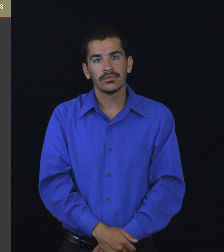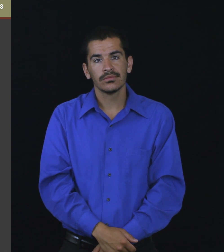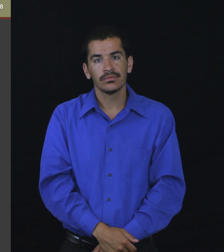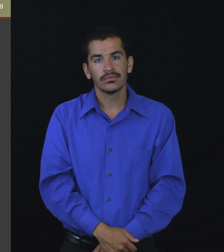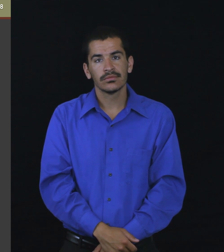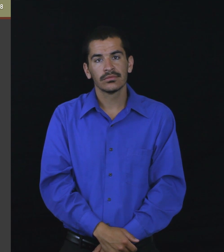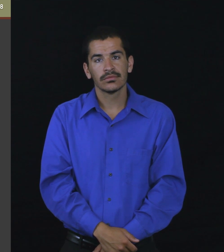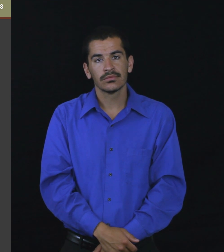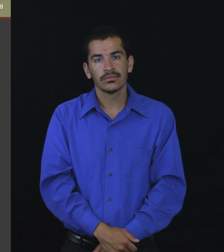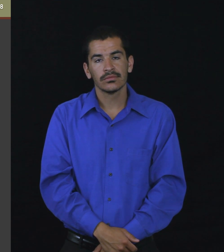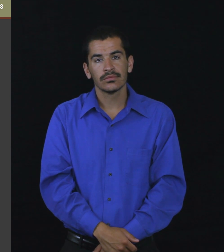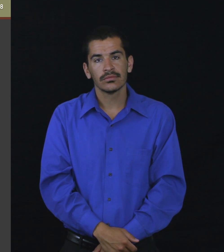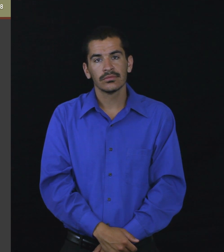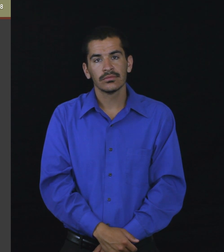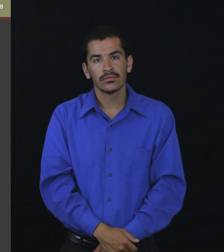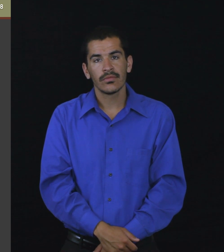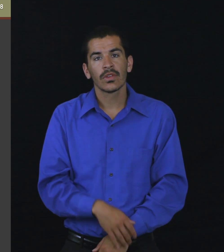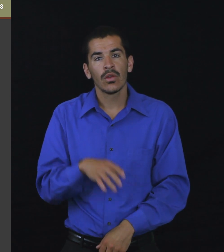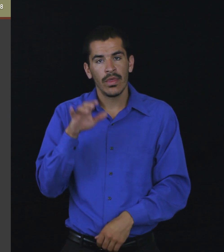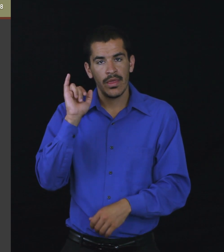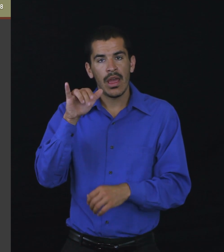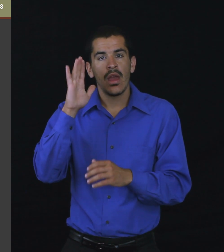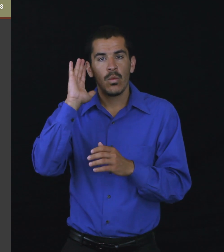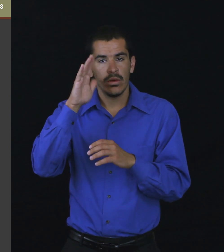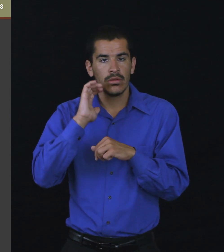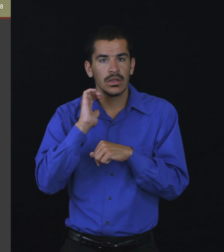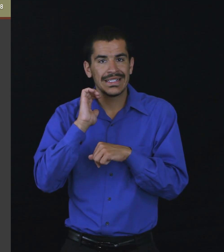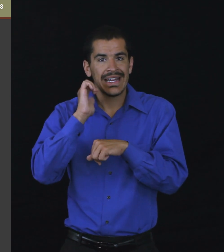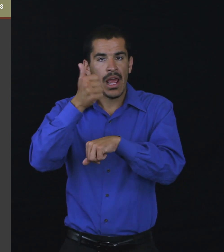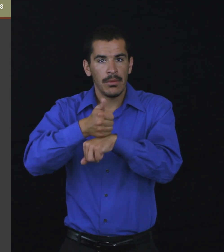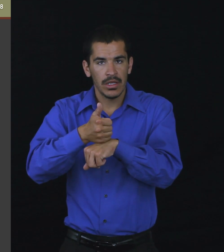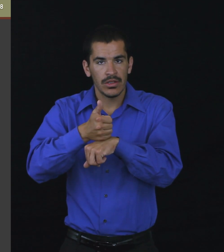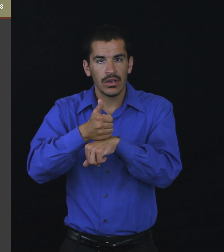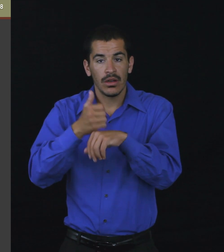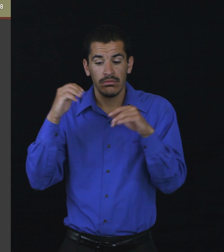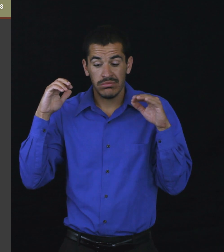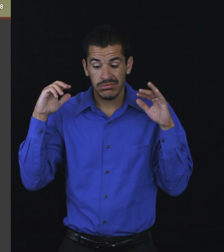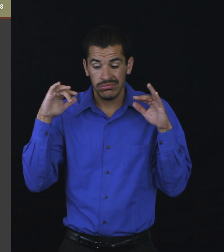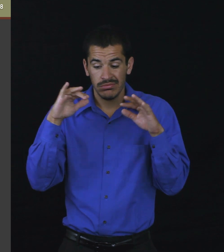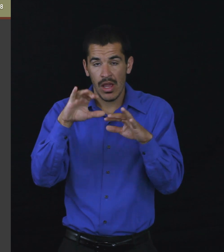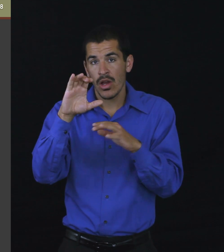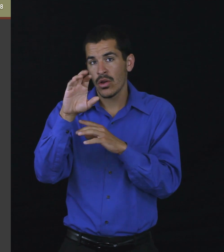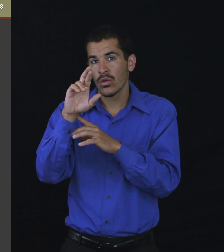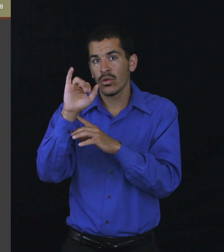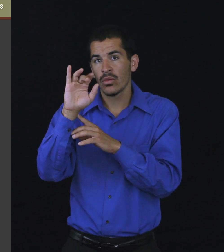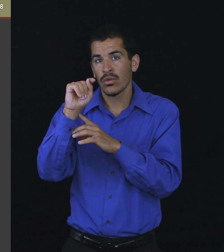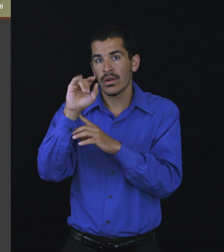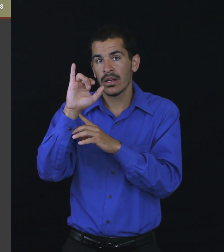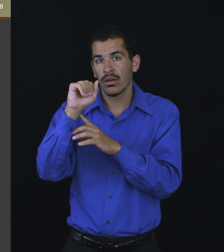This will establish a critical mass of deaf people at one location.